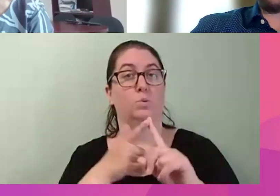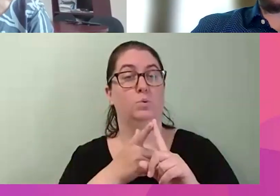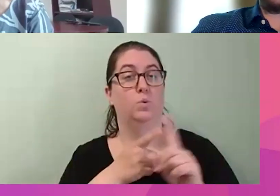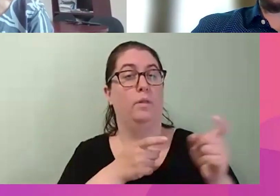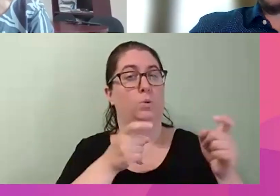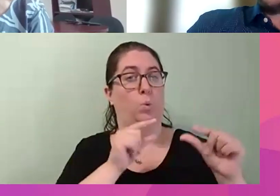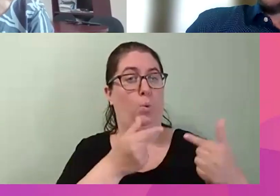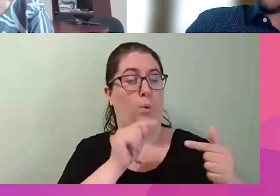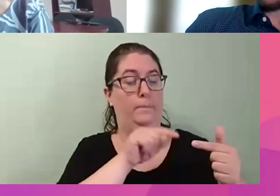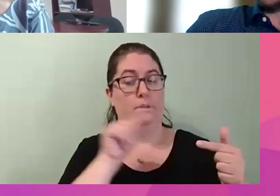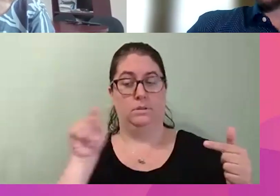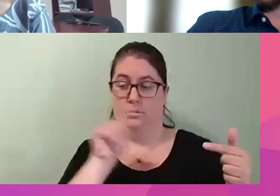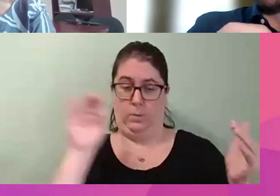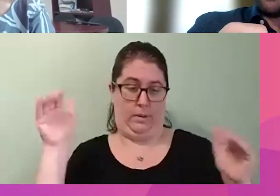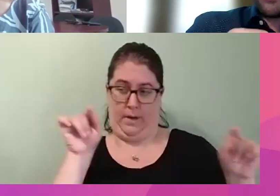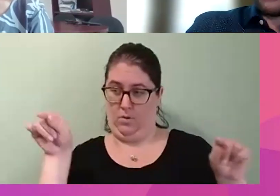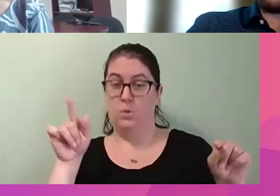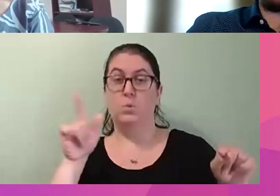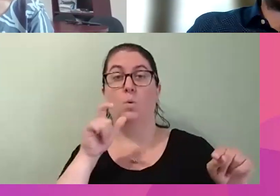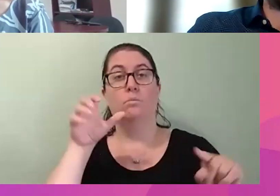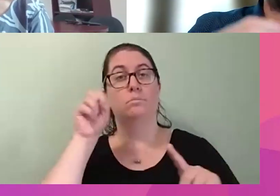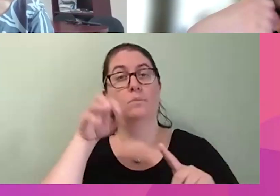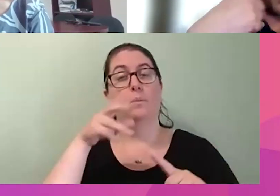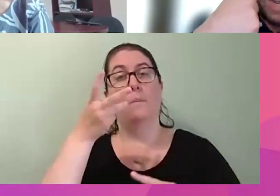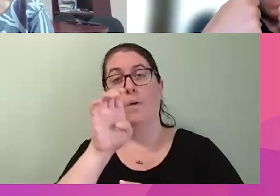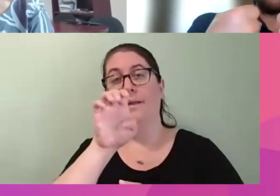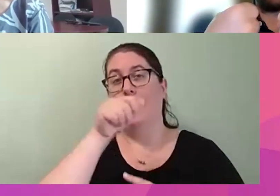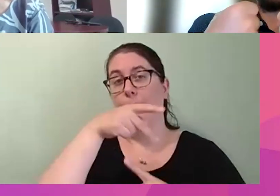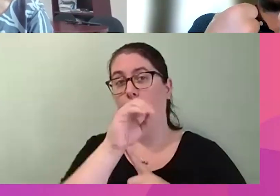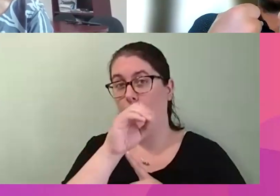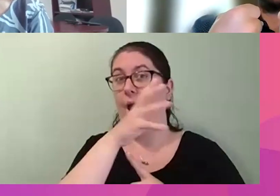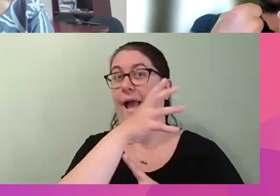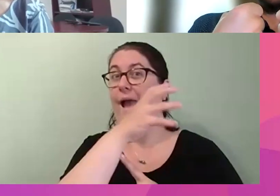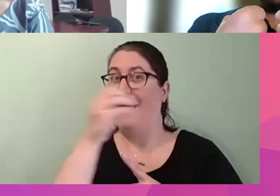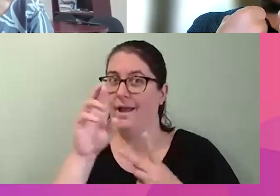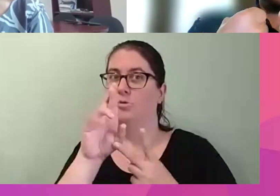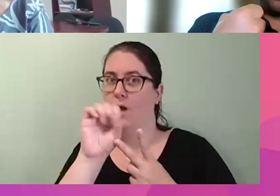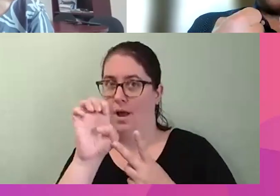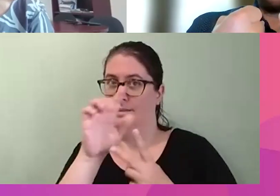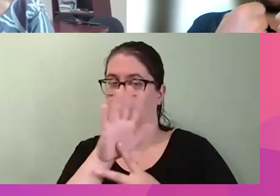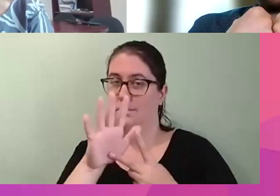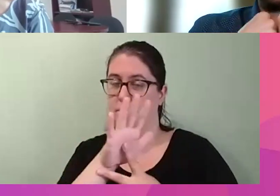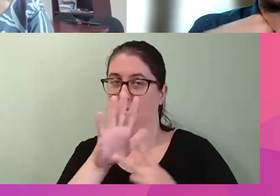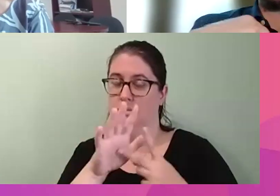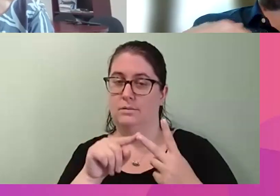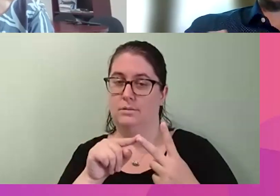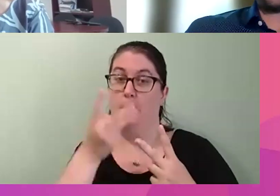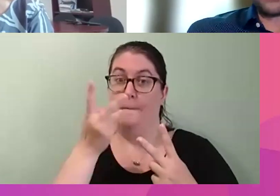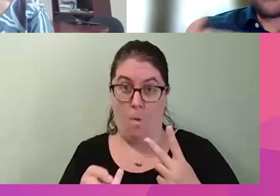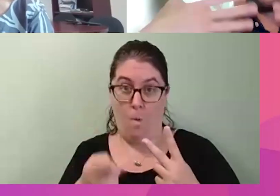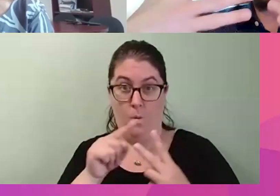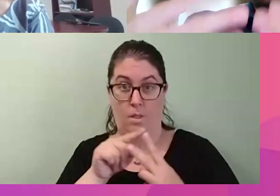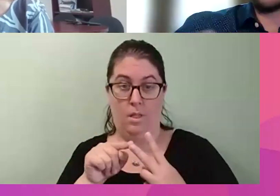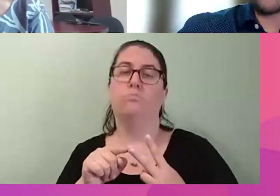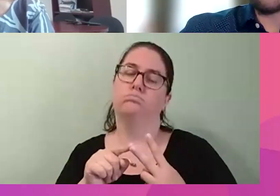what we're finding is that people who are exposed to both the EAPO consultation and the response model, the RISE response model,